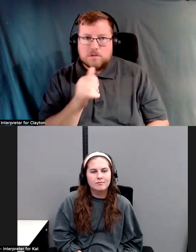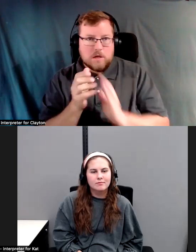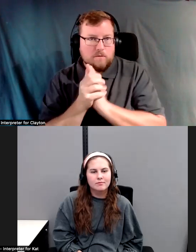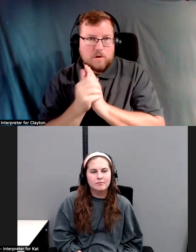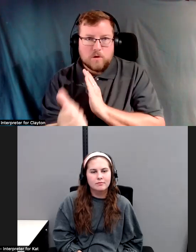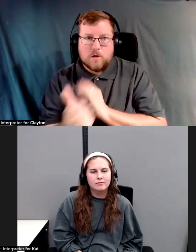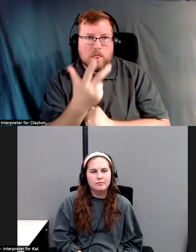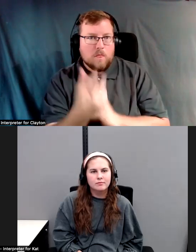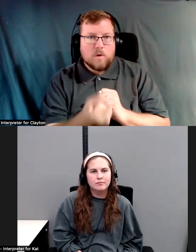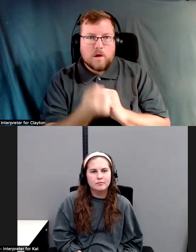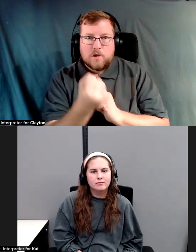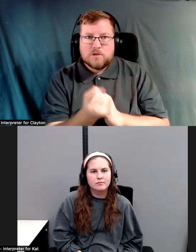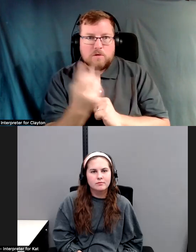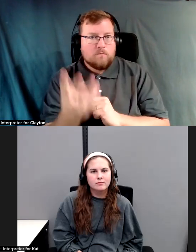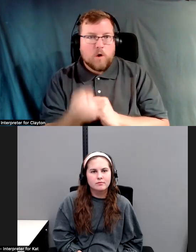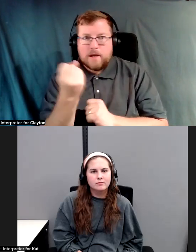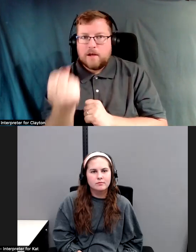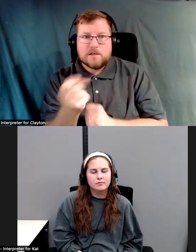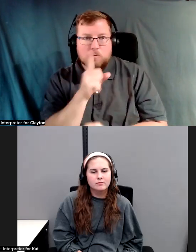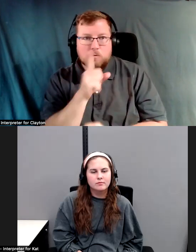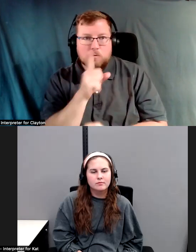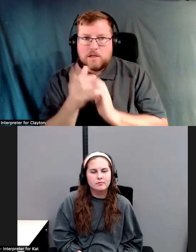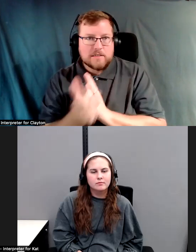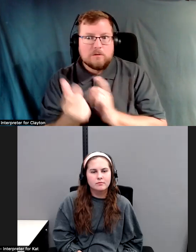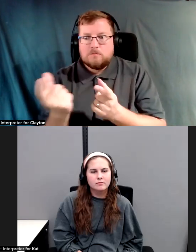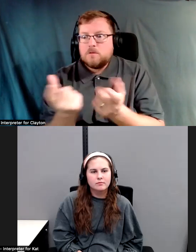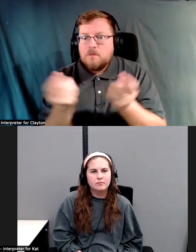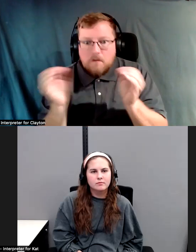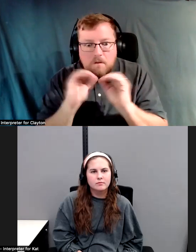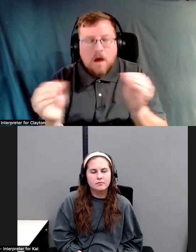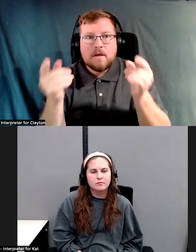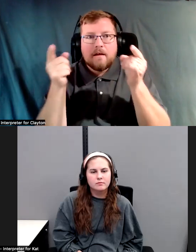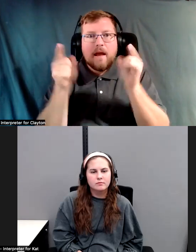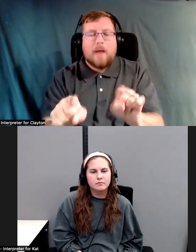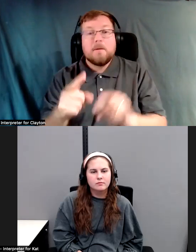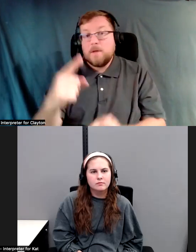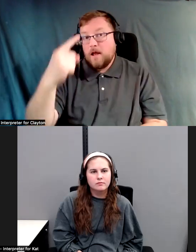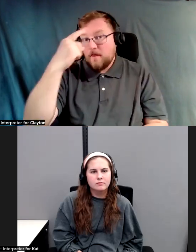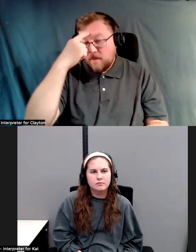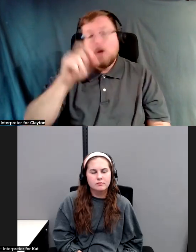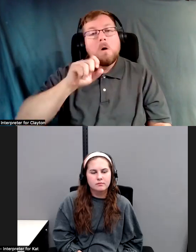3 or 4 years. Didn't book any work, but just felt like I should stick with it.